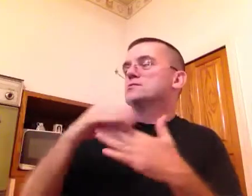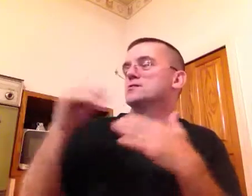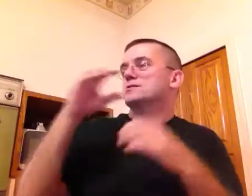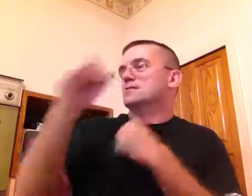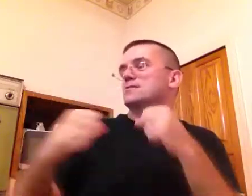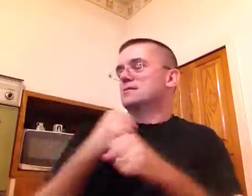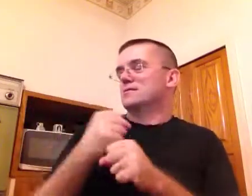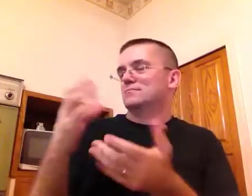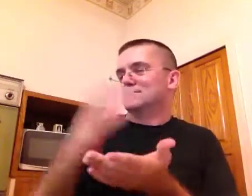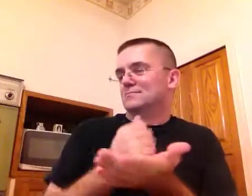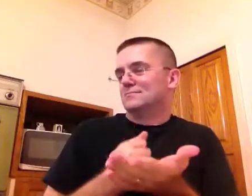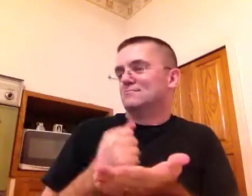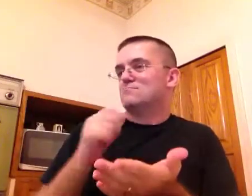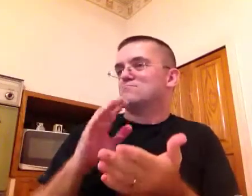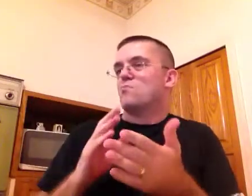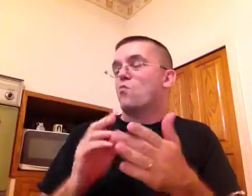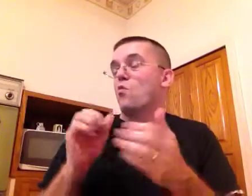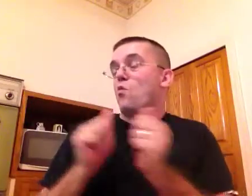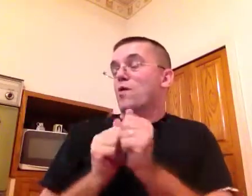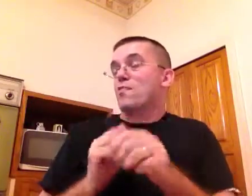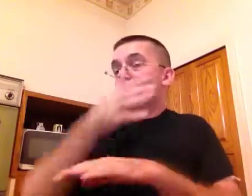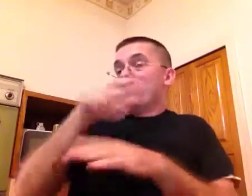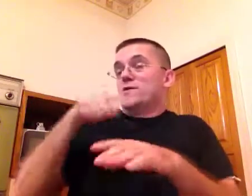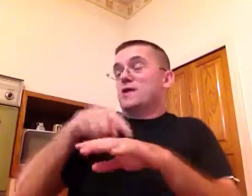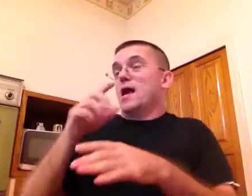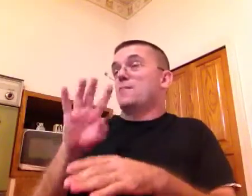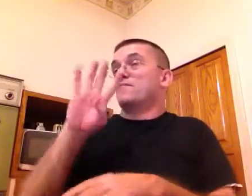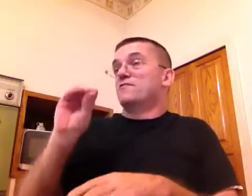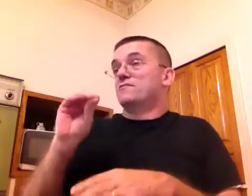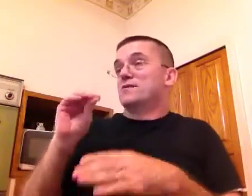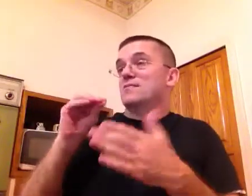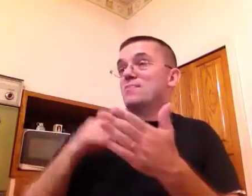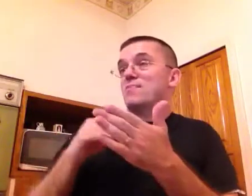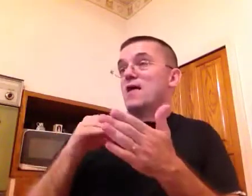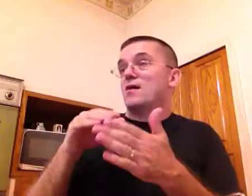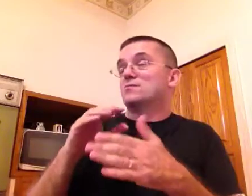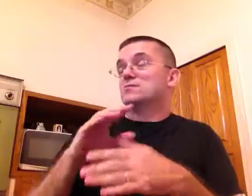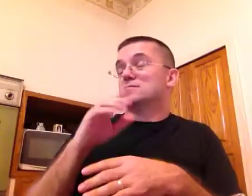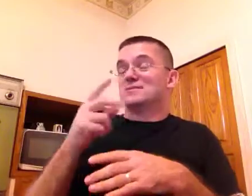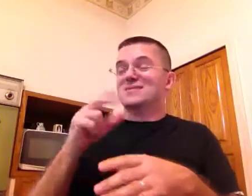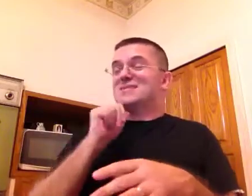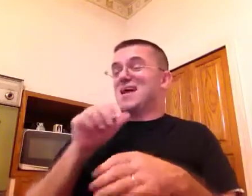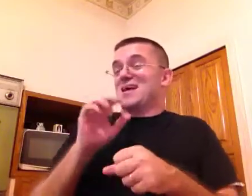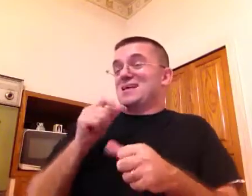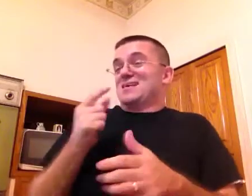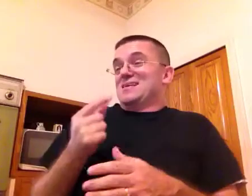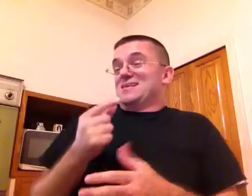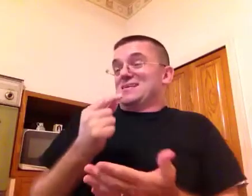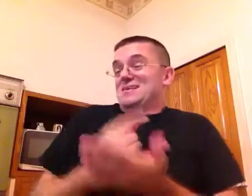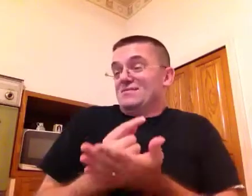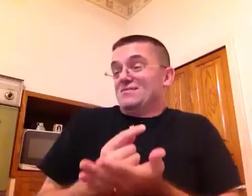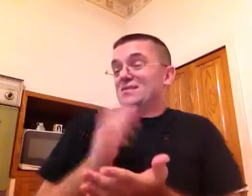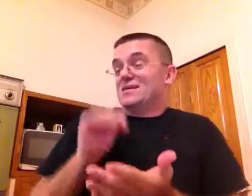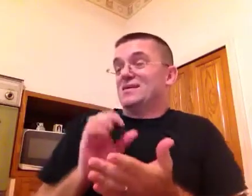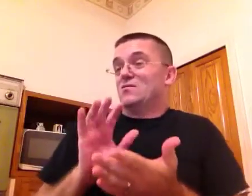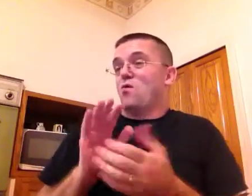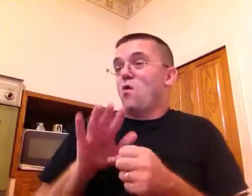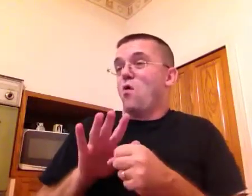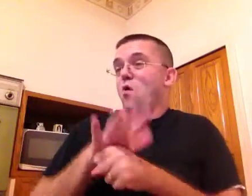$55,000 a year. But it's not guaranteed overtime. And so looking at our base salary and going through in our heads